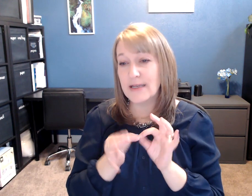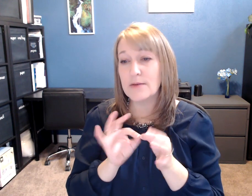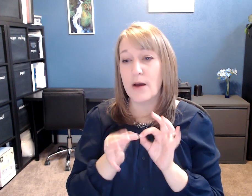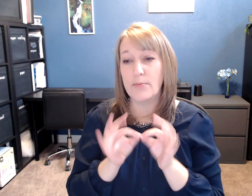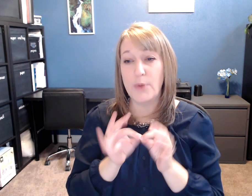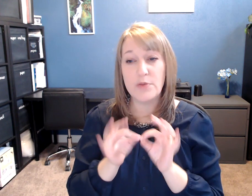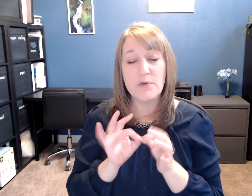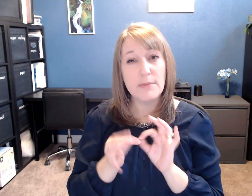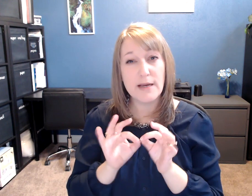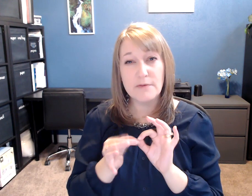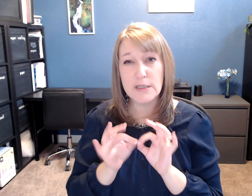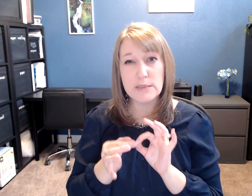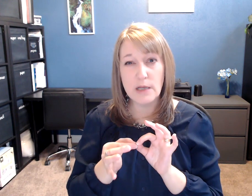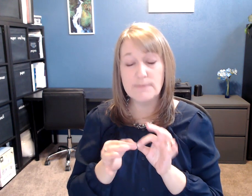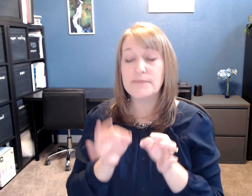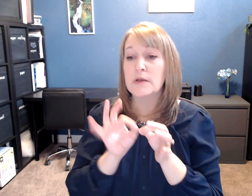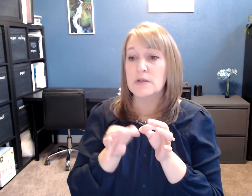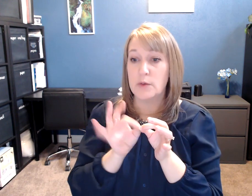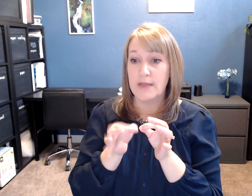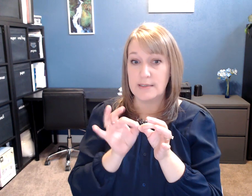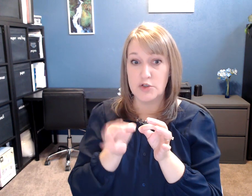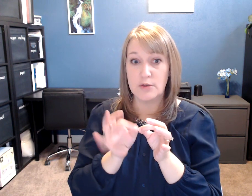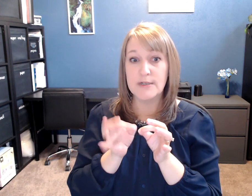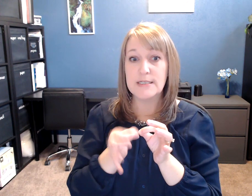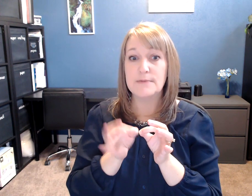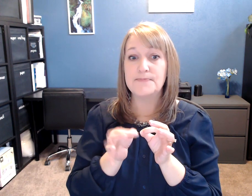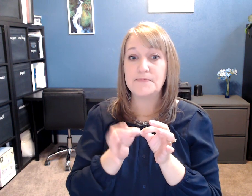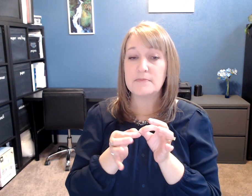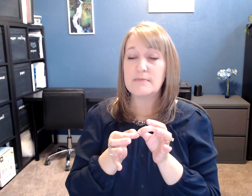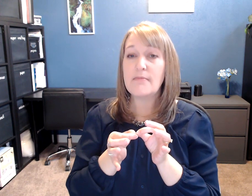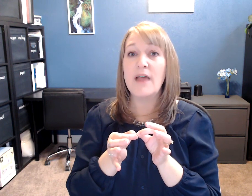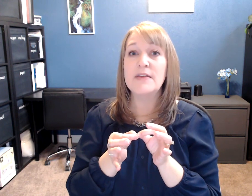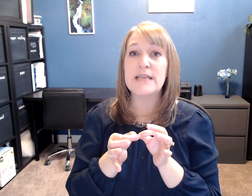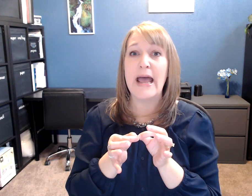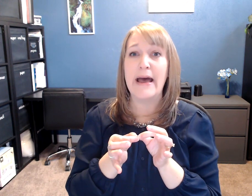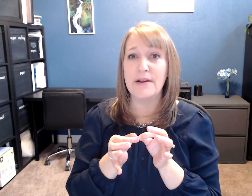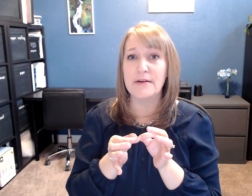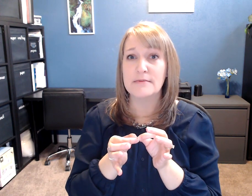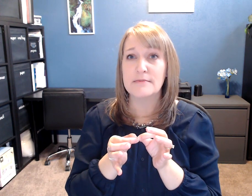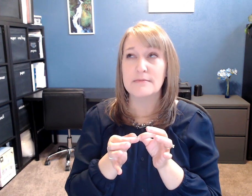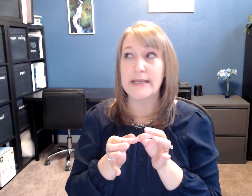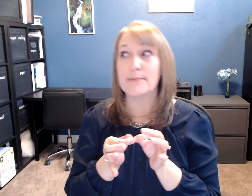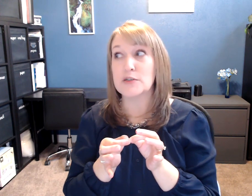seen both moving back and forth as well. So that's interpret. And then to add, make it a